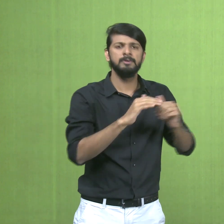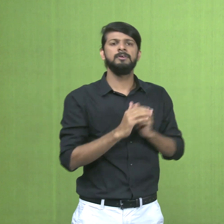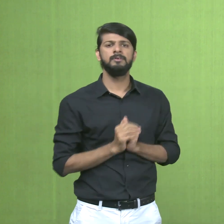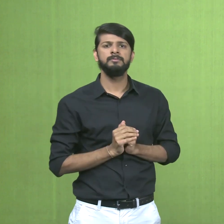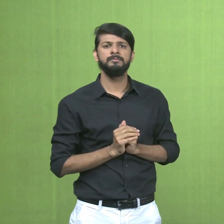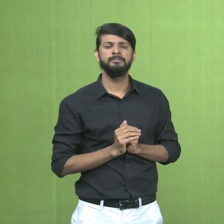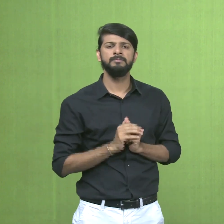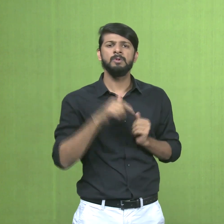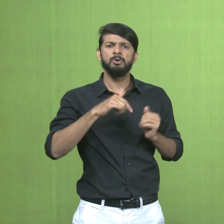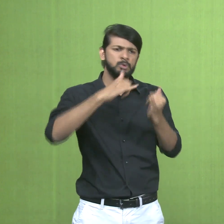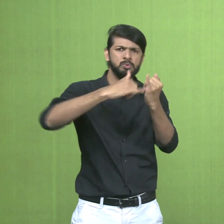in that area.